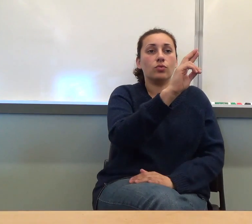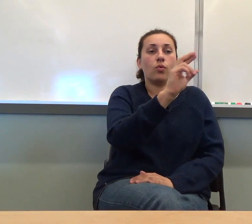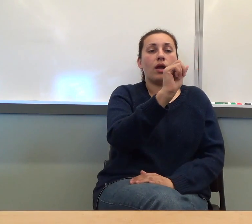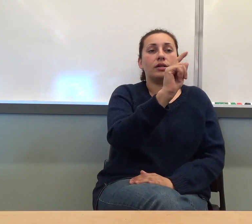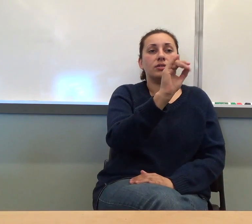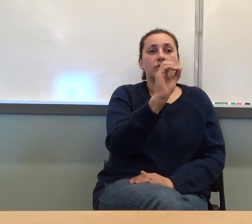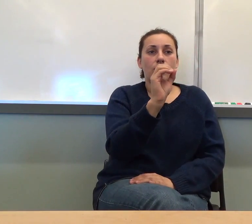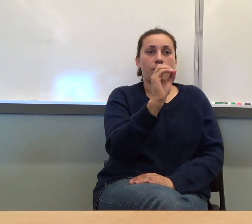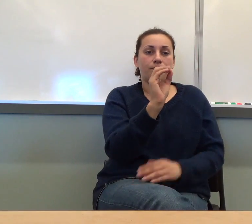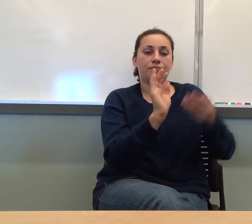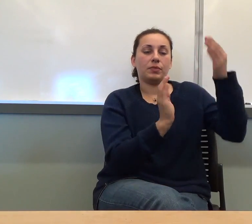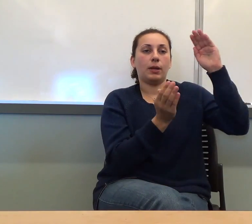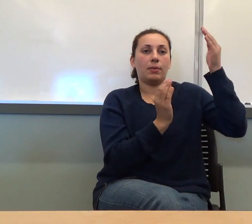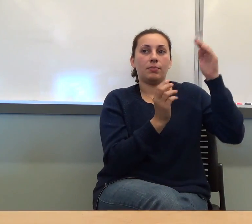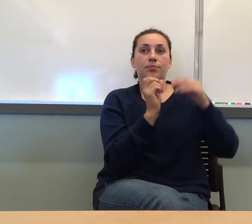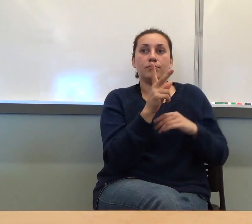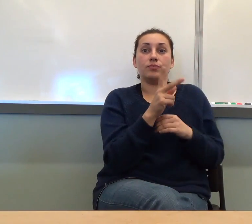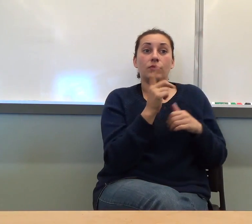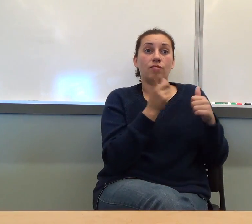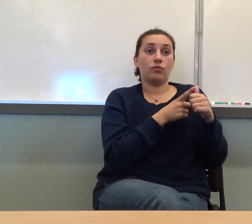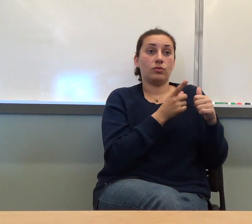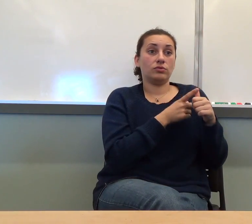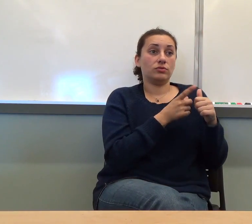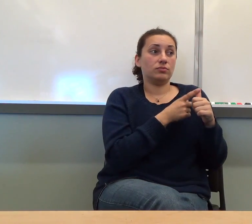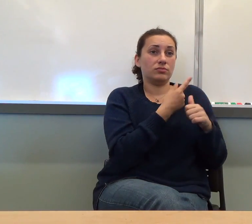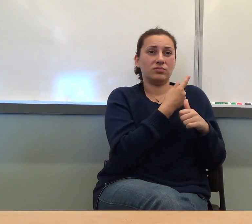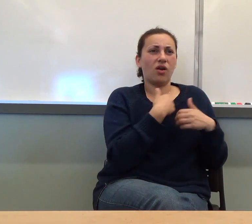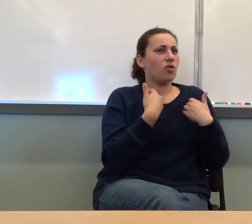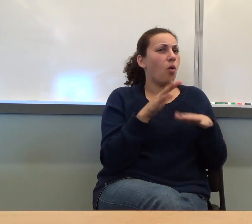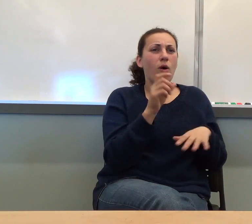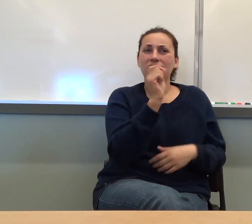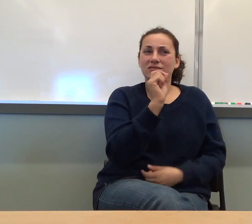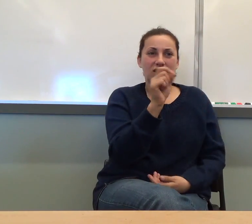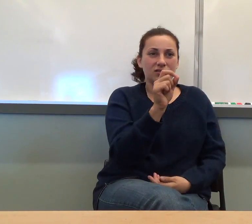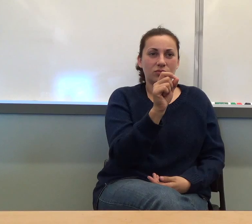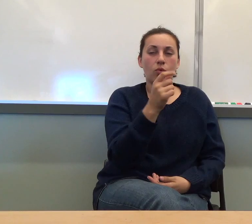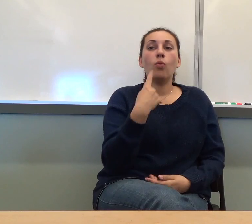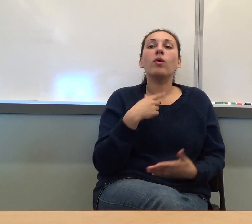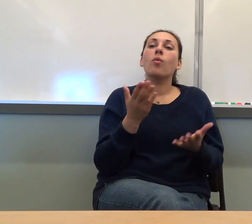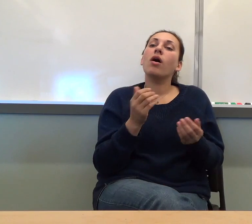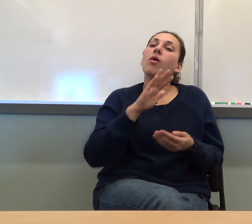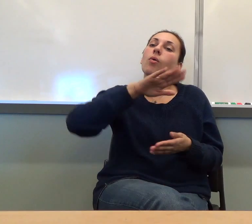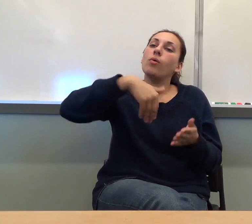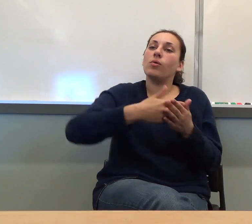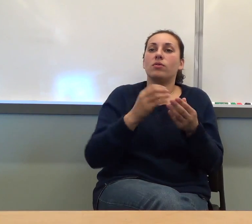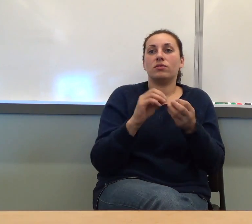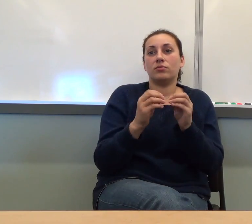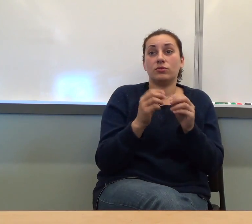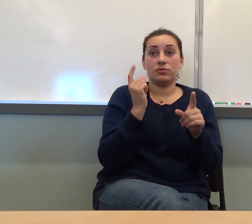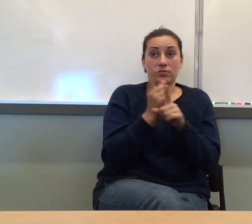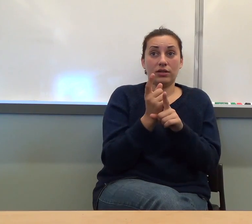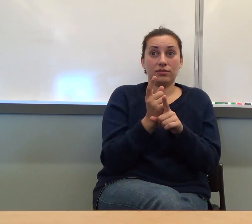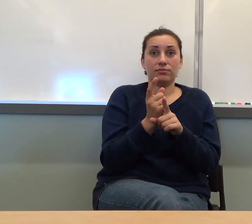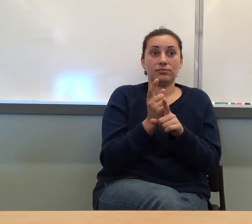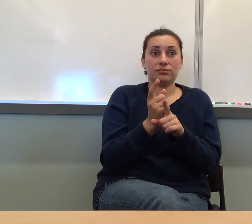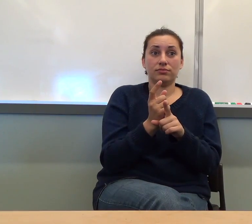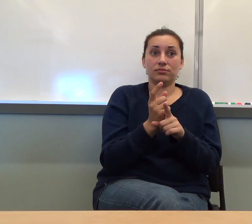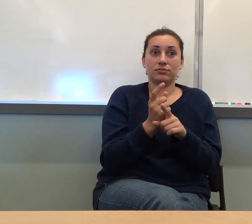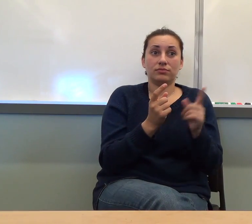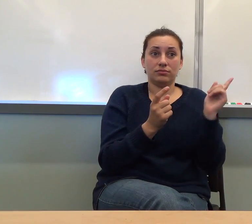All right, first thing they say is, oh, we don't want decimals anymore, we want whole numbers. All right, you have to do what they say. Well, to get these out